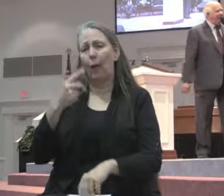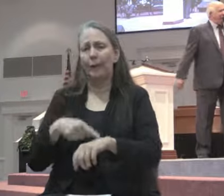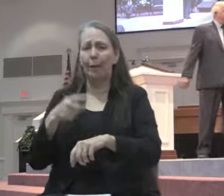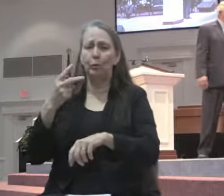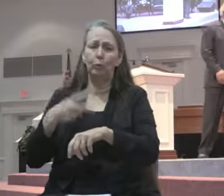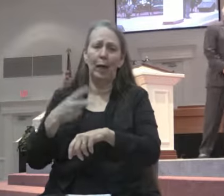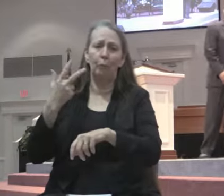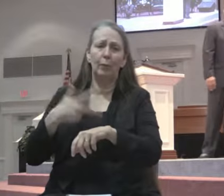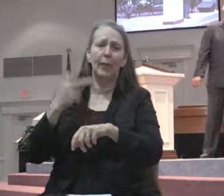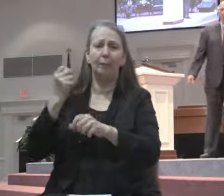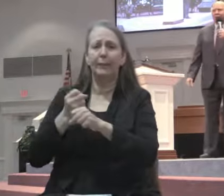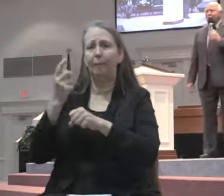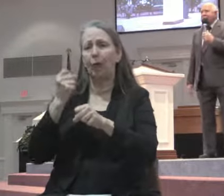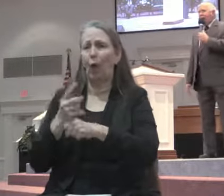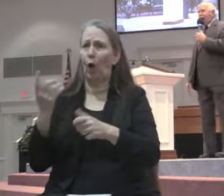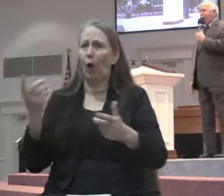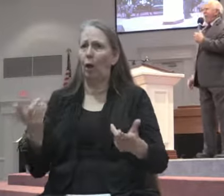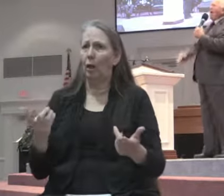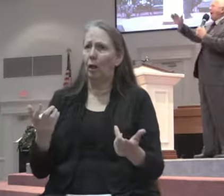when an evangelist comes along.